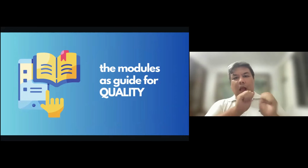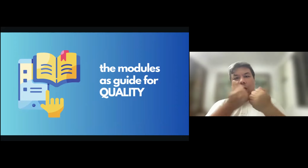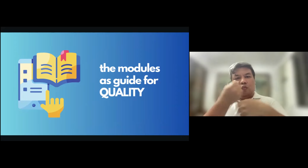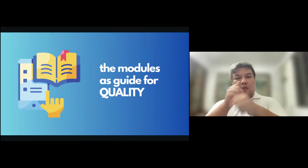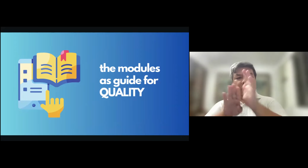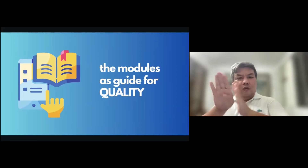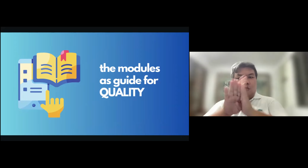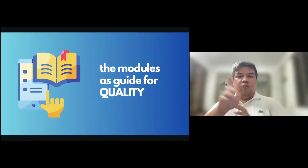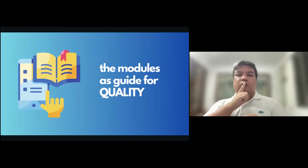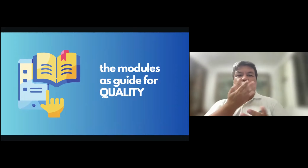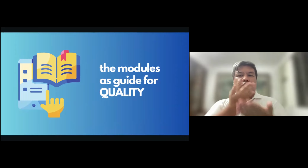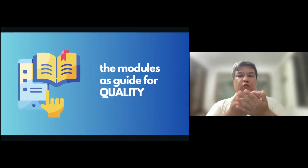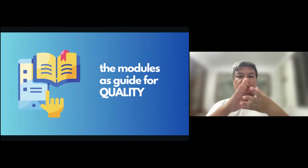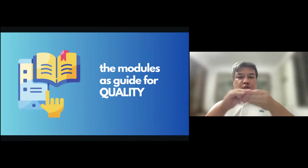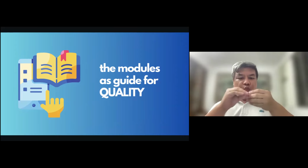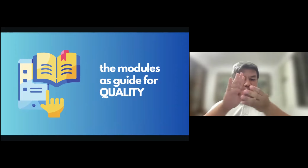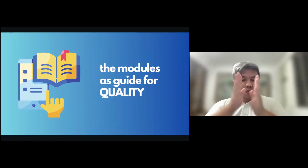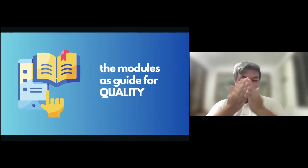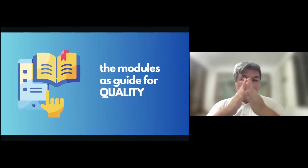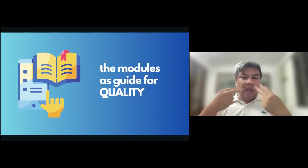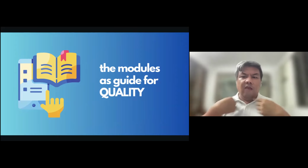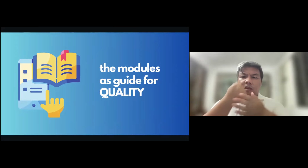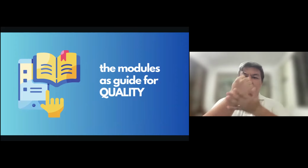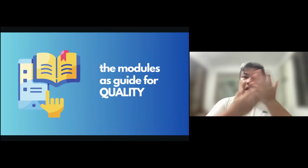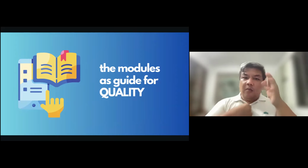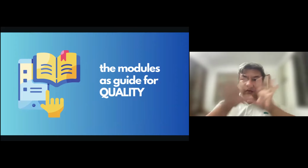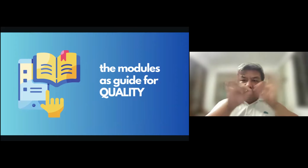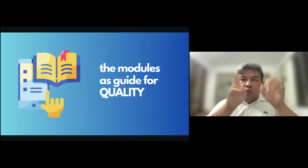of what or how to make a